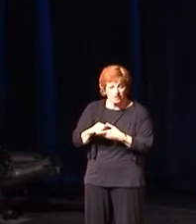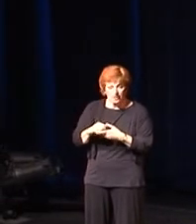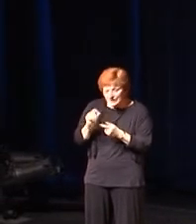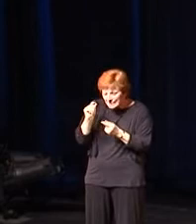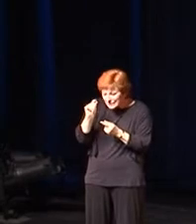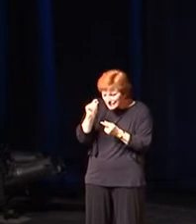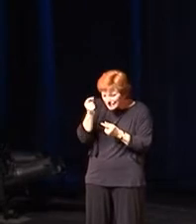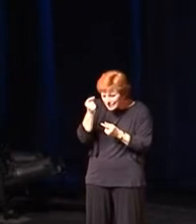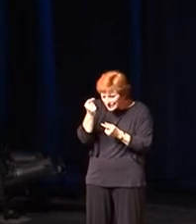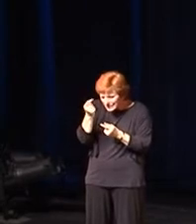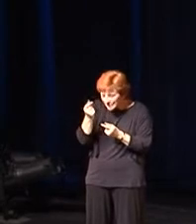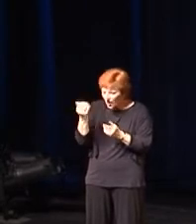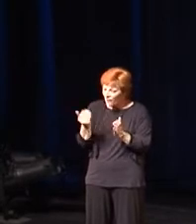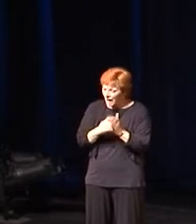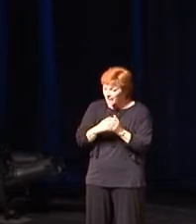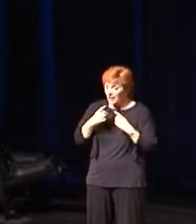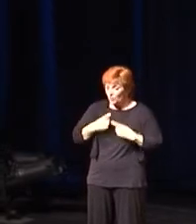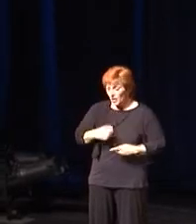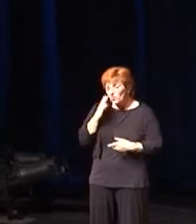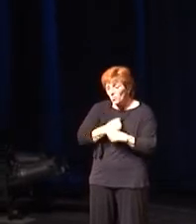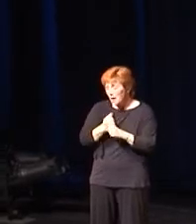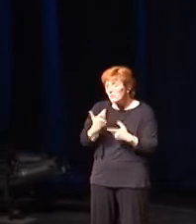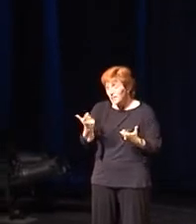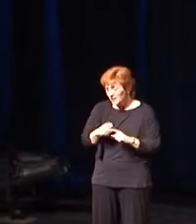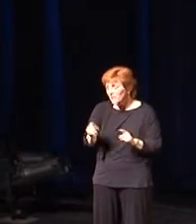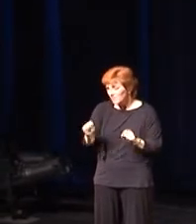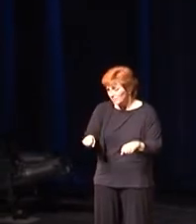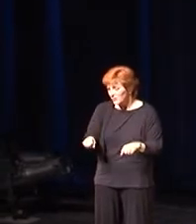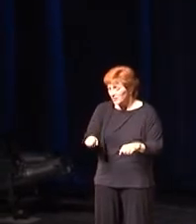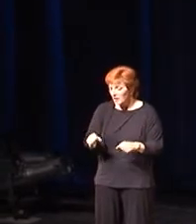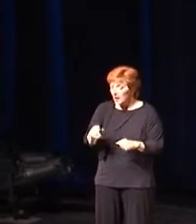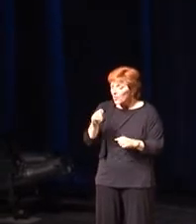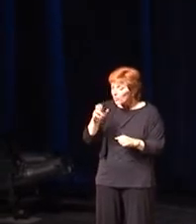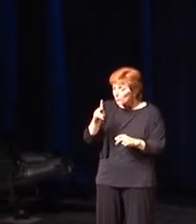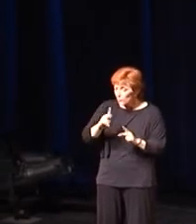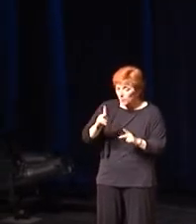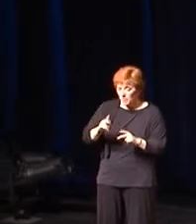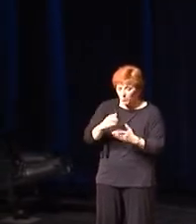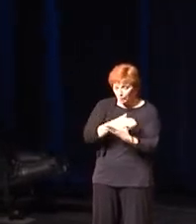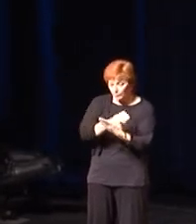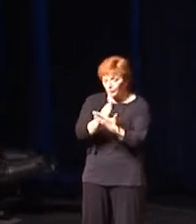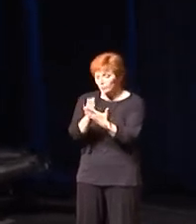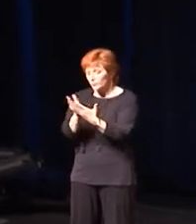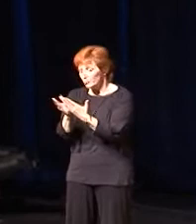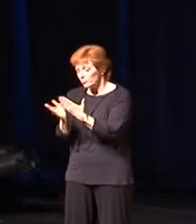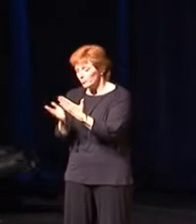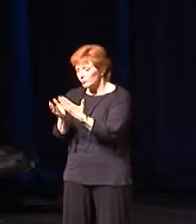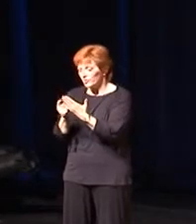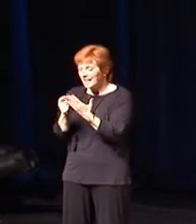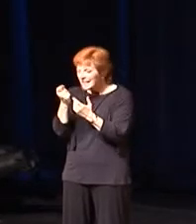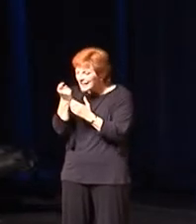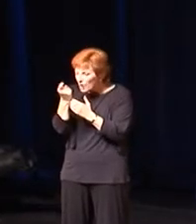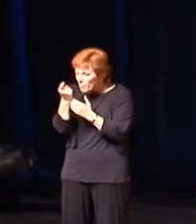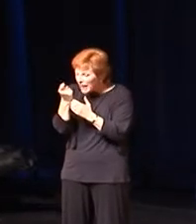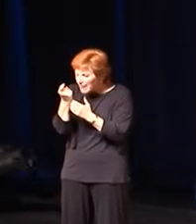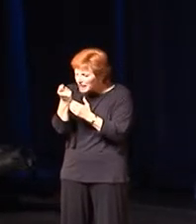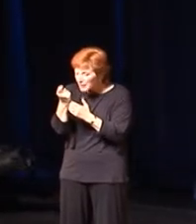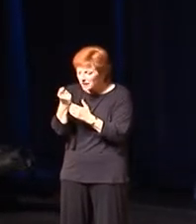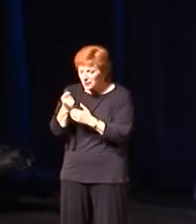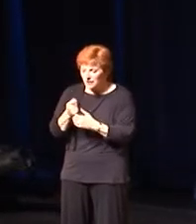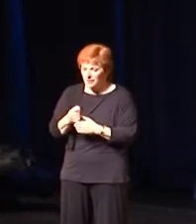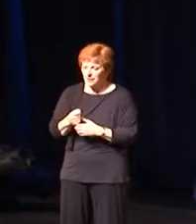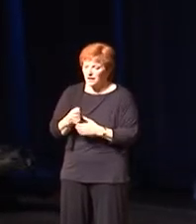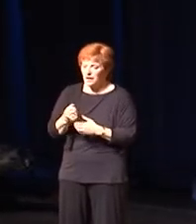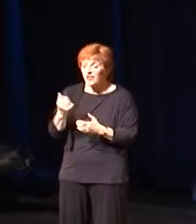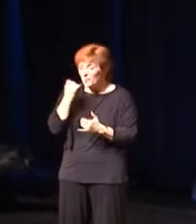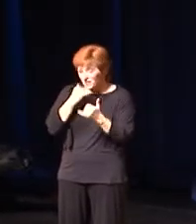dose of antidepressant can sometimes really make a big difference. And the trick with people on the spectrum is little tiny doses. The